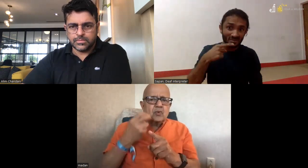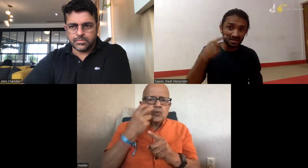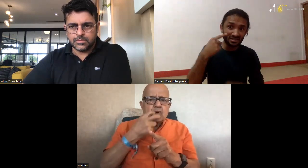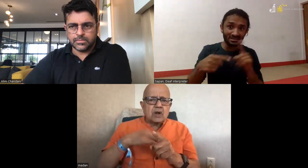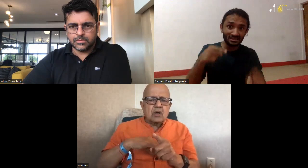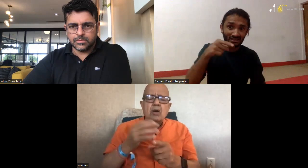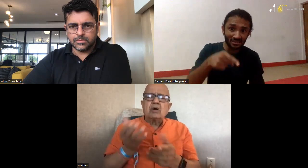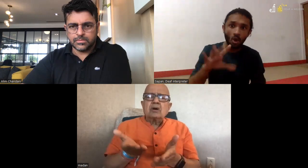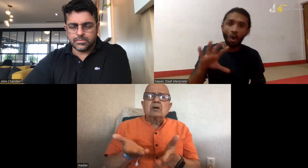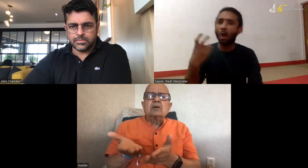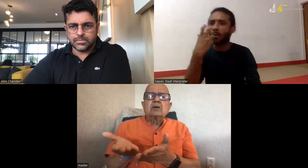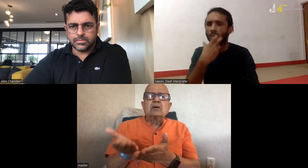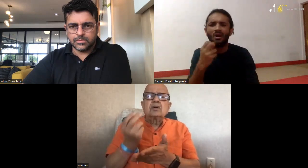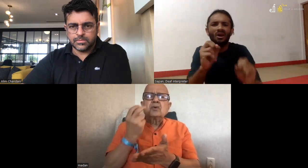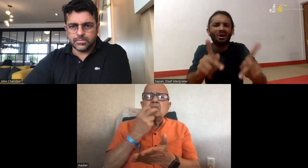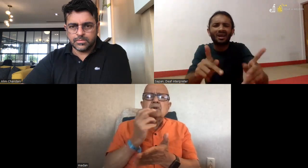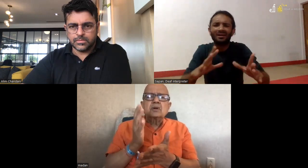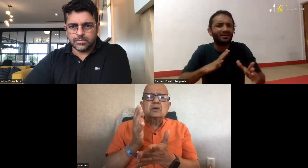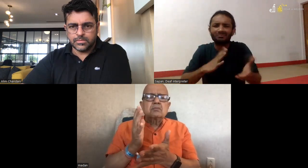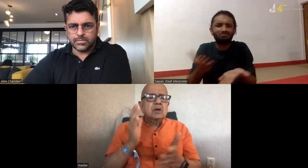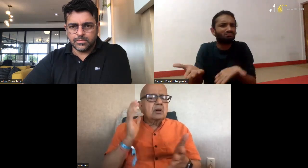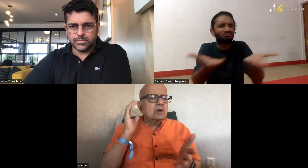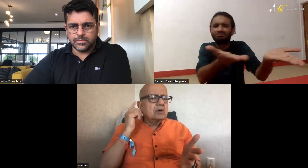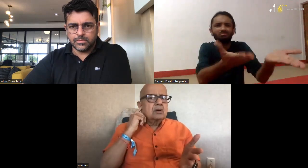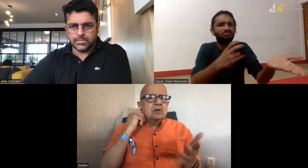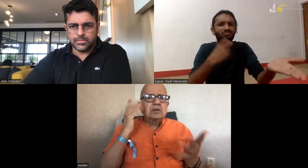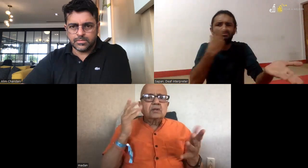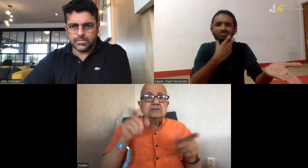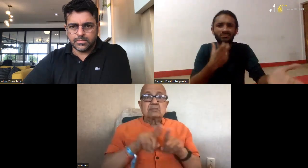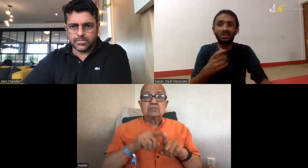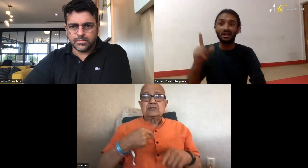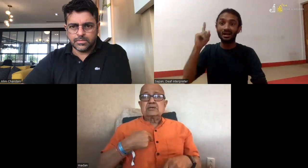70% more of it, there have been hearing teachers